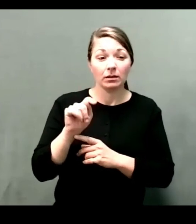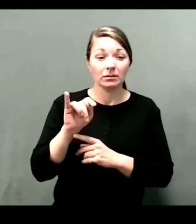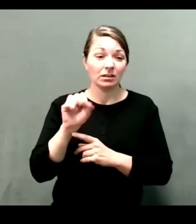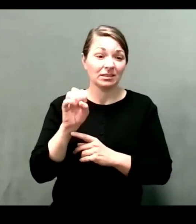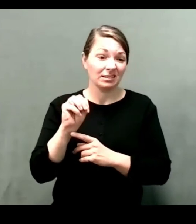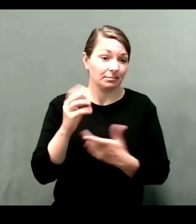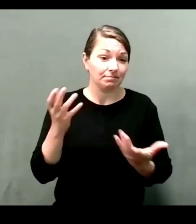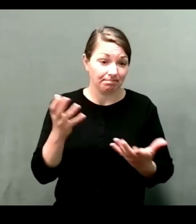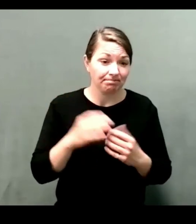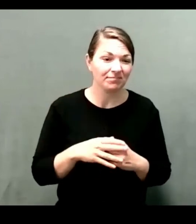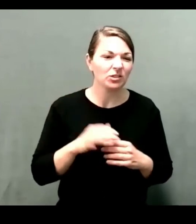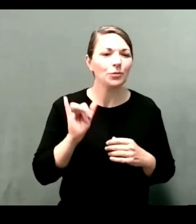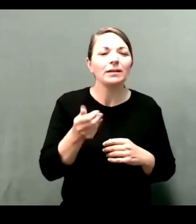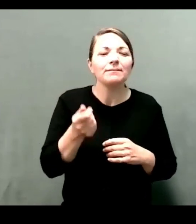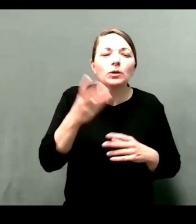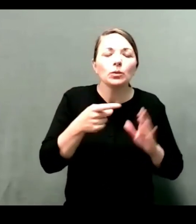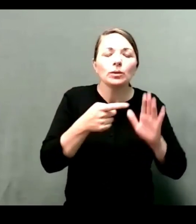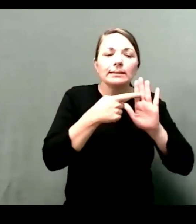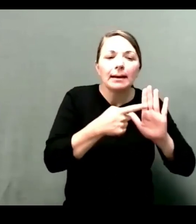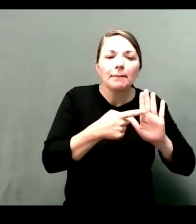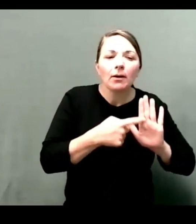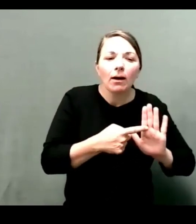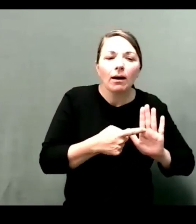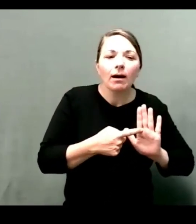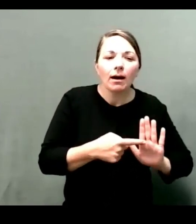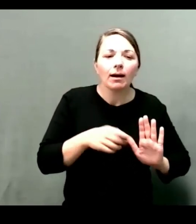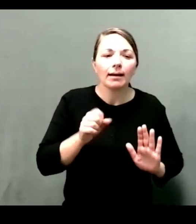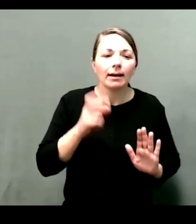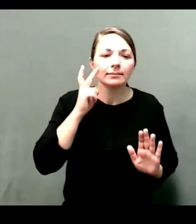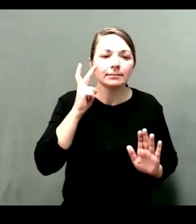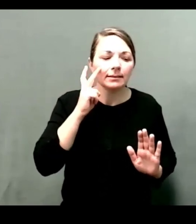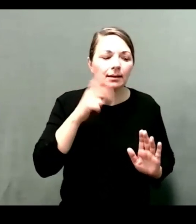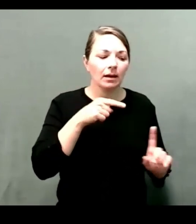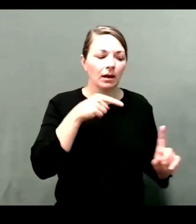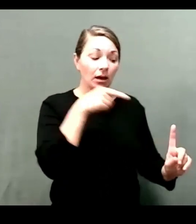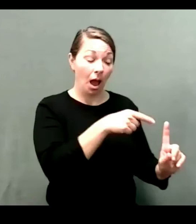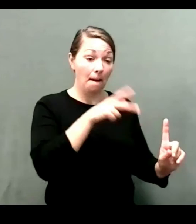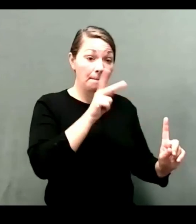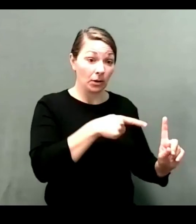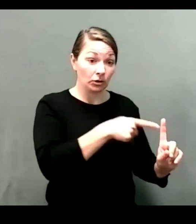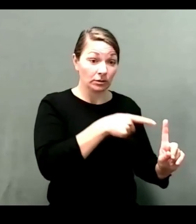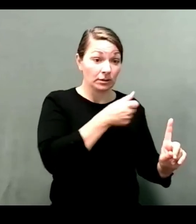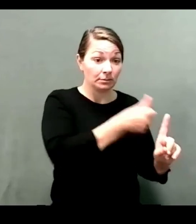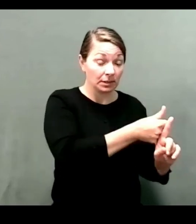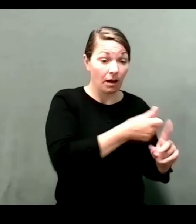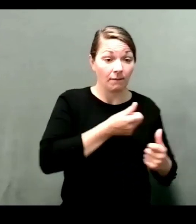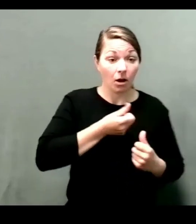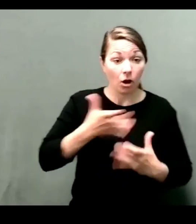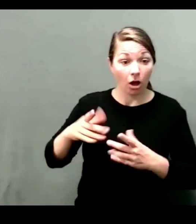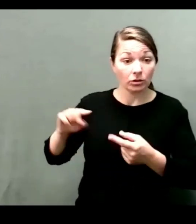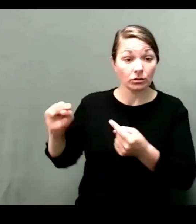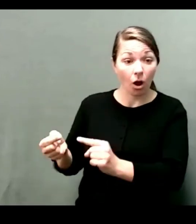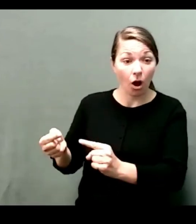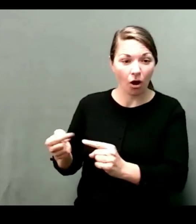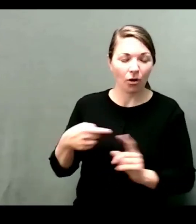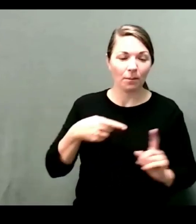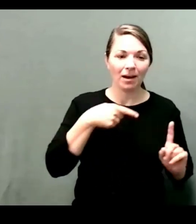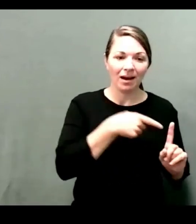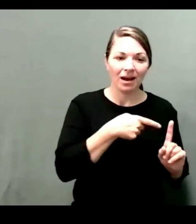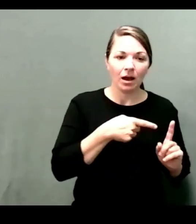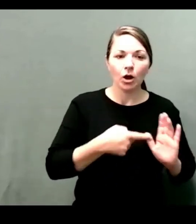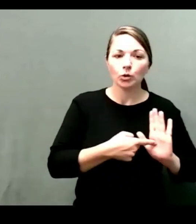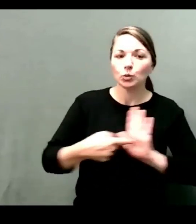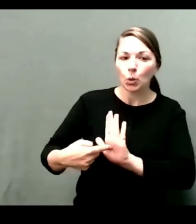that can help us think about how the person who caused harm was showing their